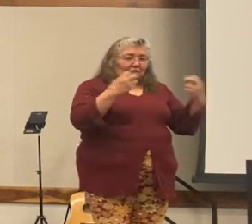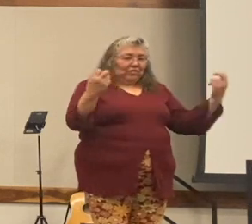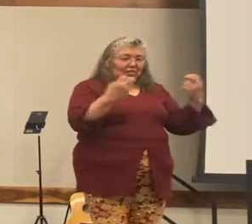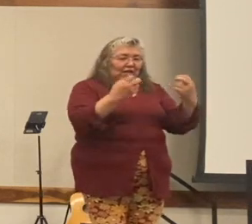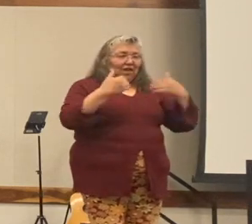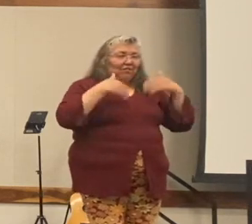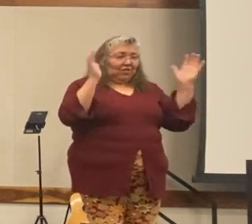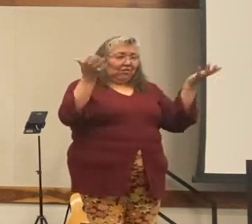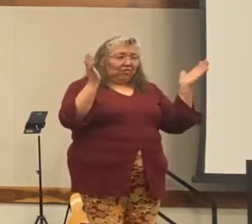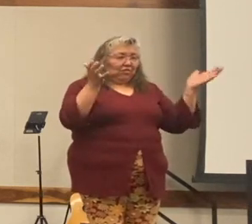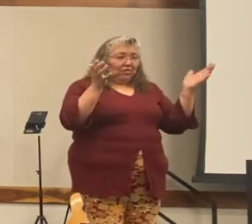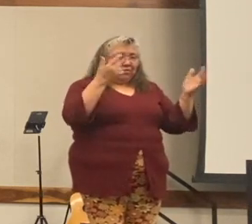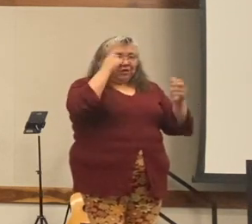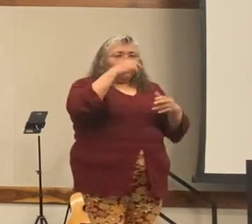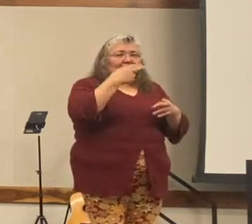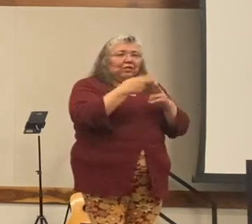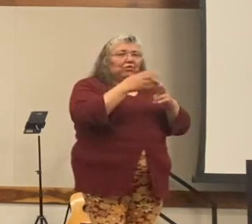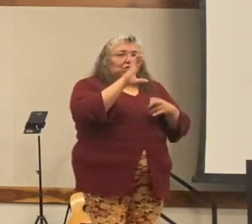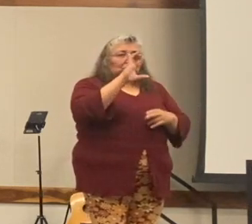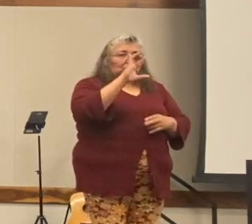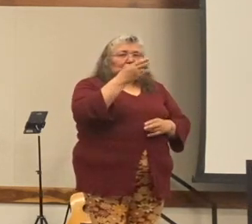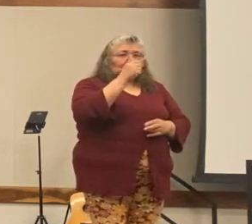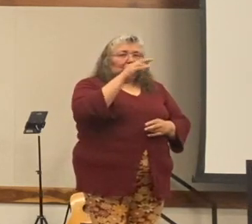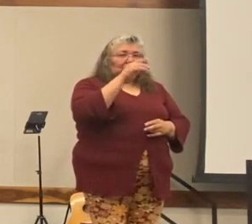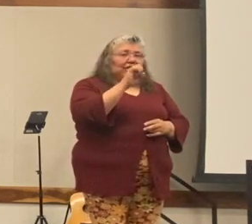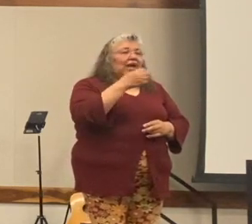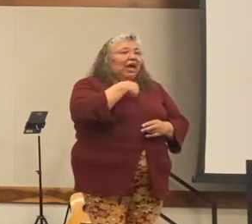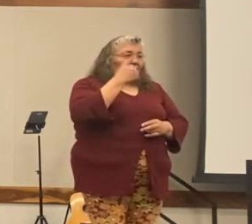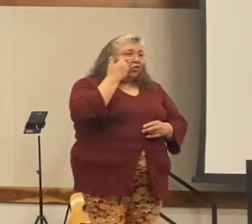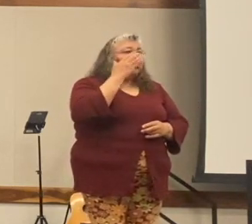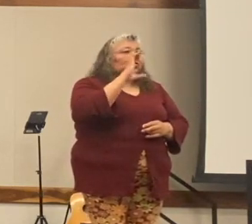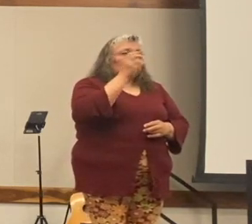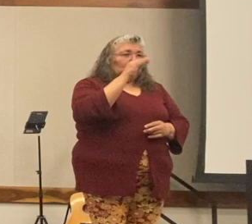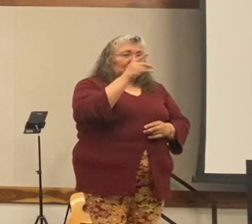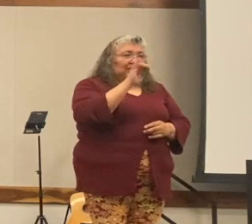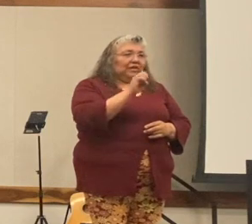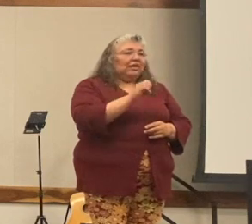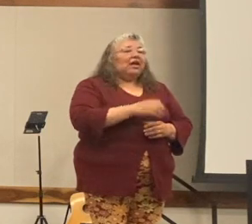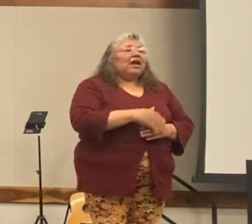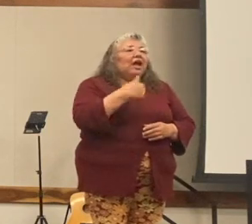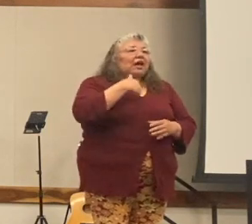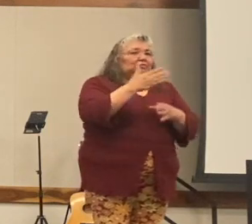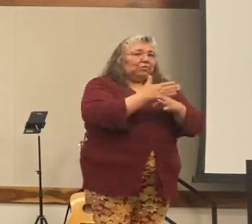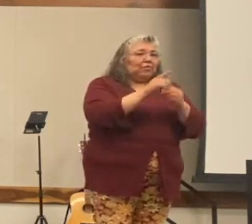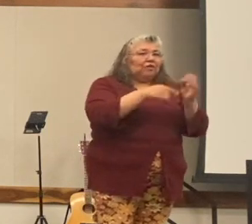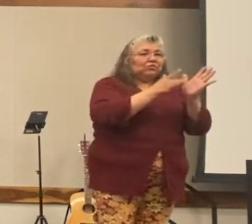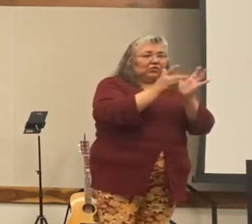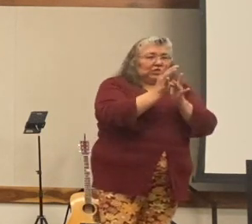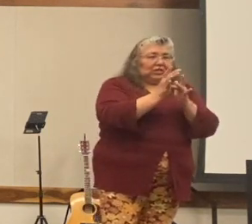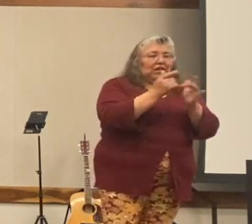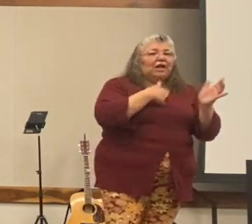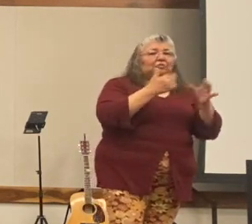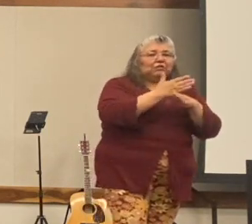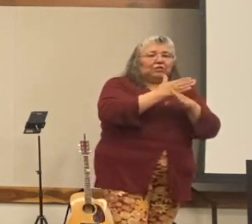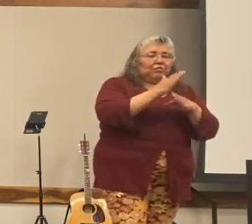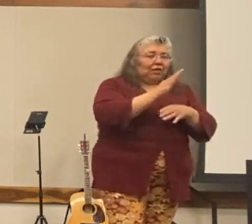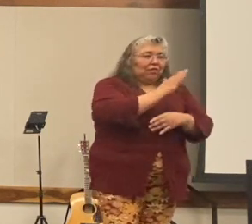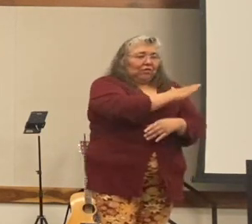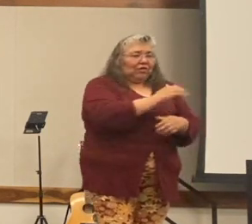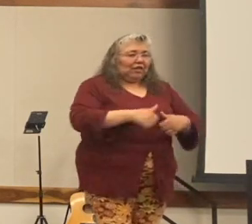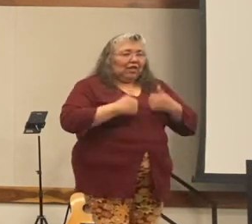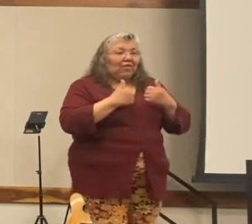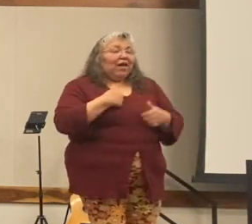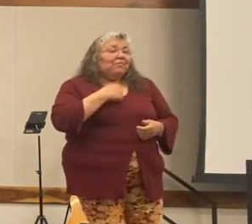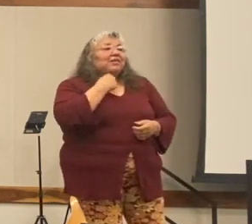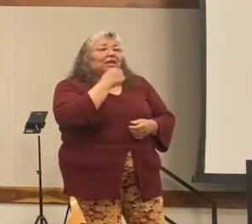this conversation, because her name was Charlie, and I knew Charlie. And I'm sharing about Jesus, and I'm sharing about her life, and I'm